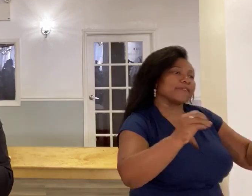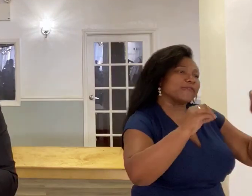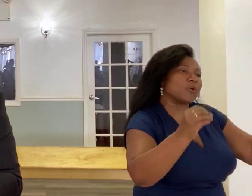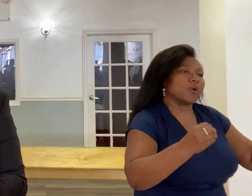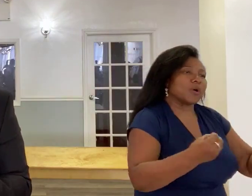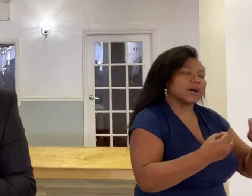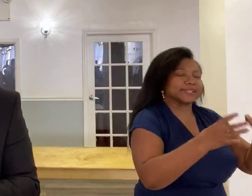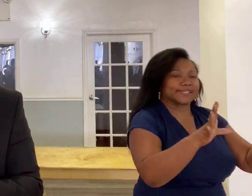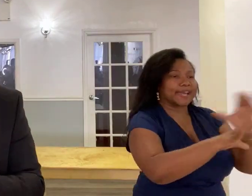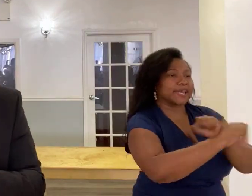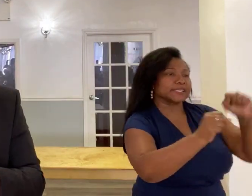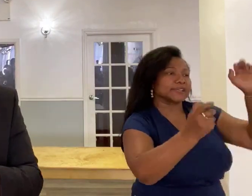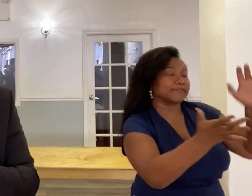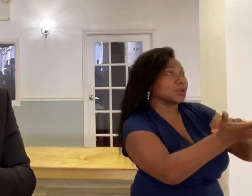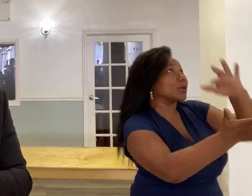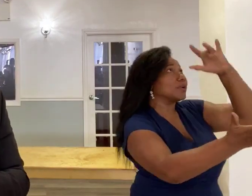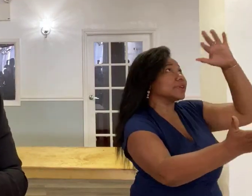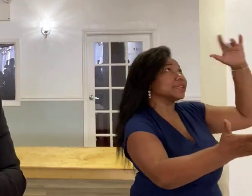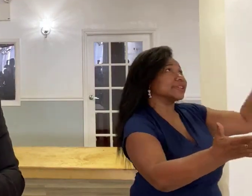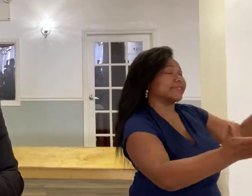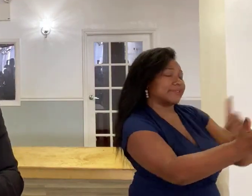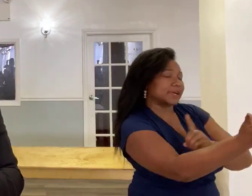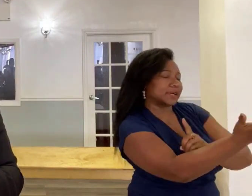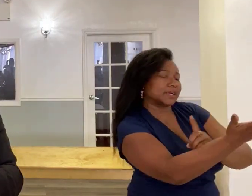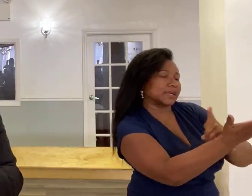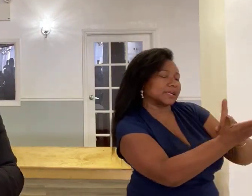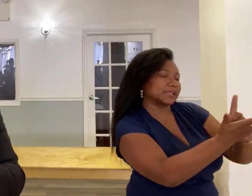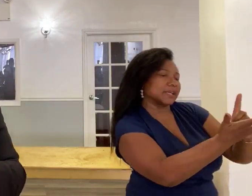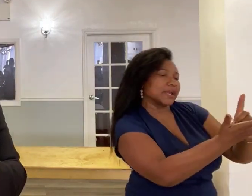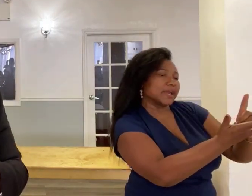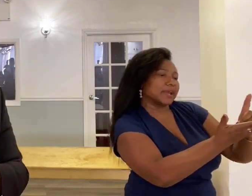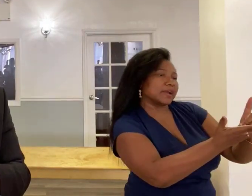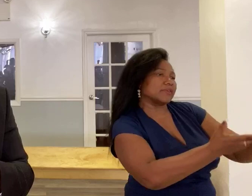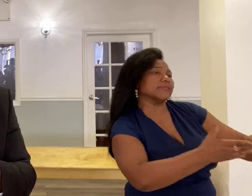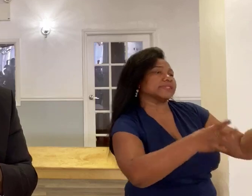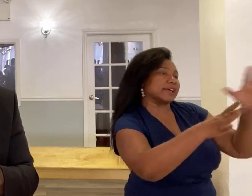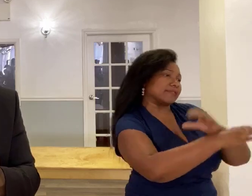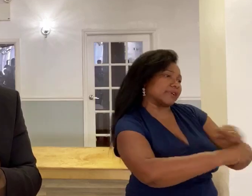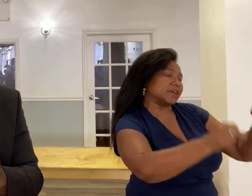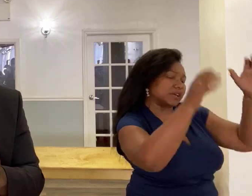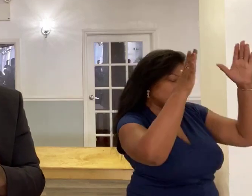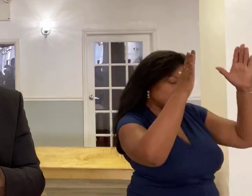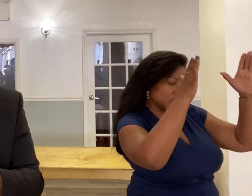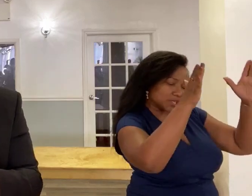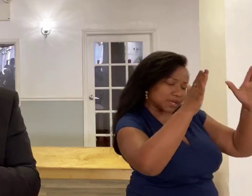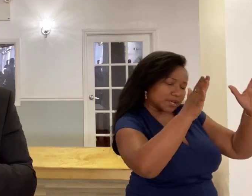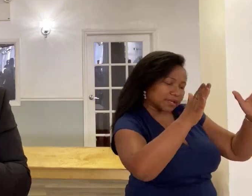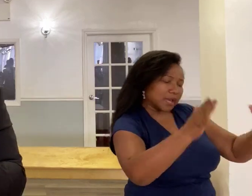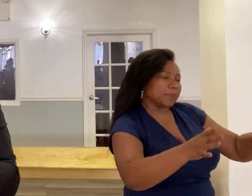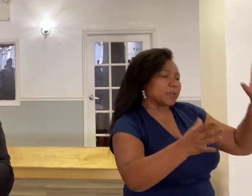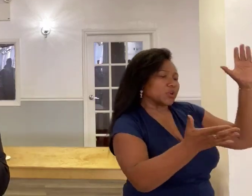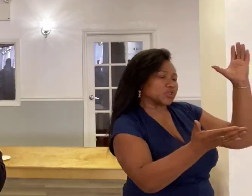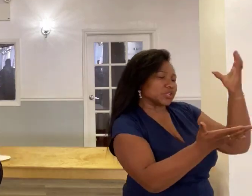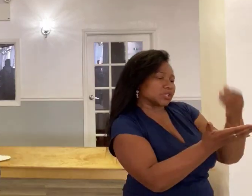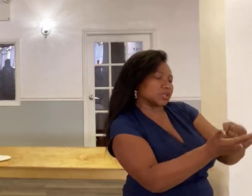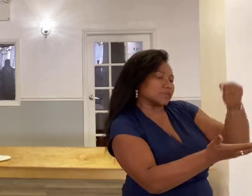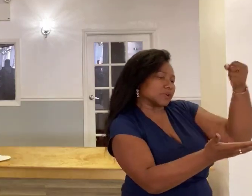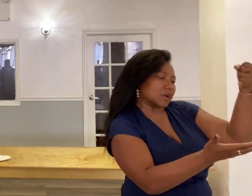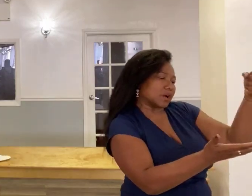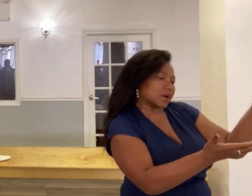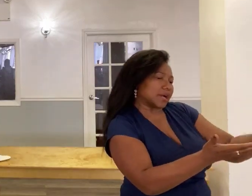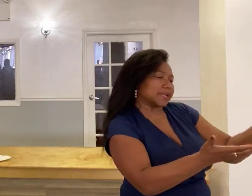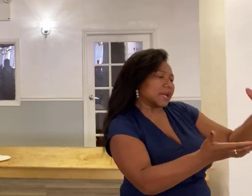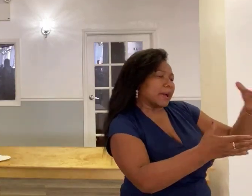Oh, what a foretaste of glory divine, heir of salvation, precious